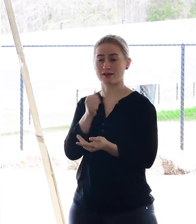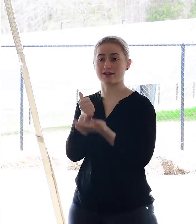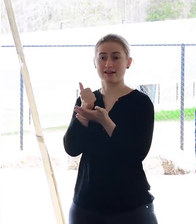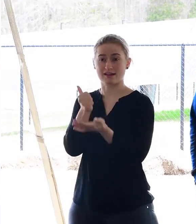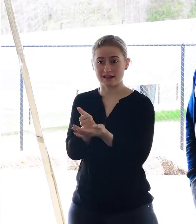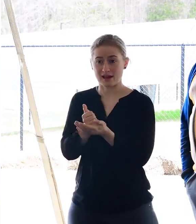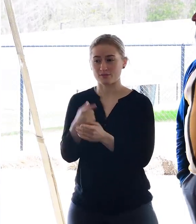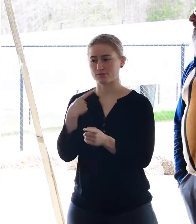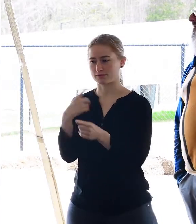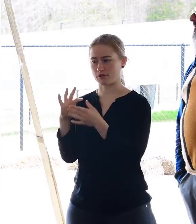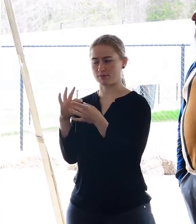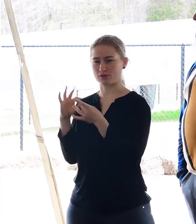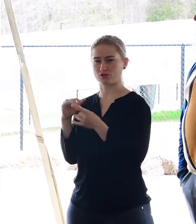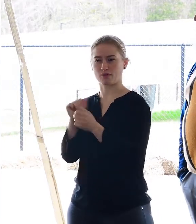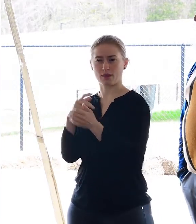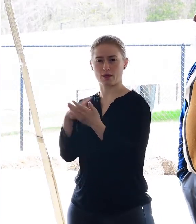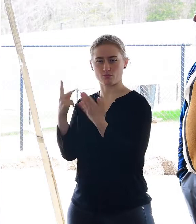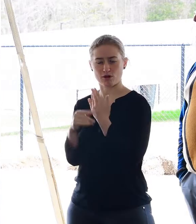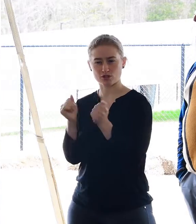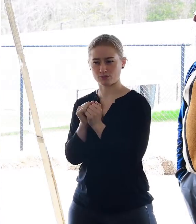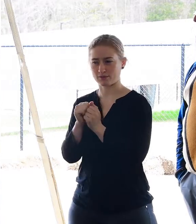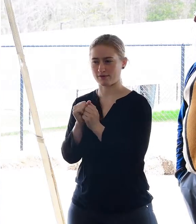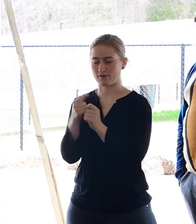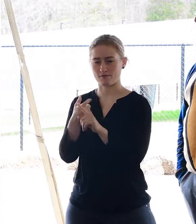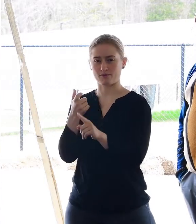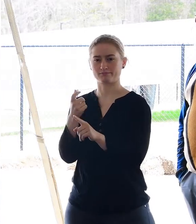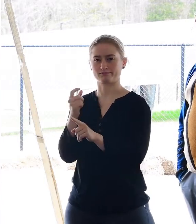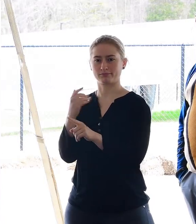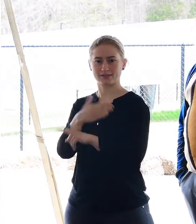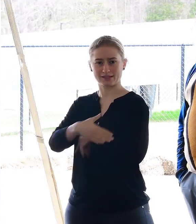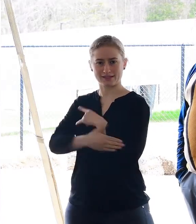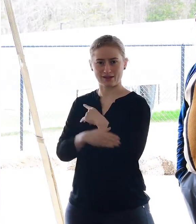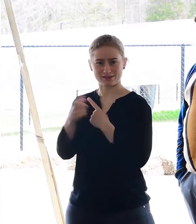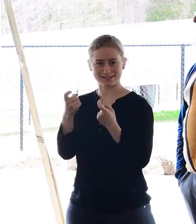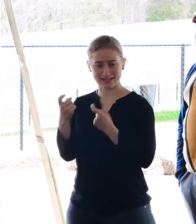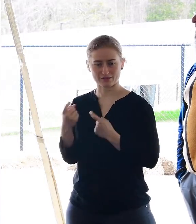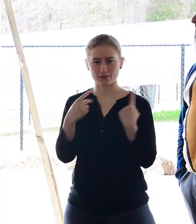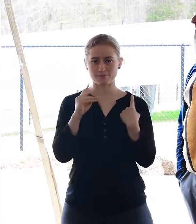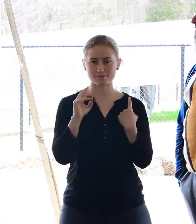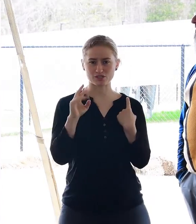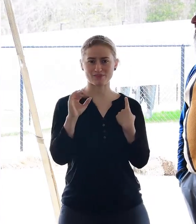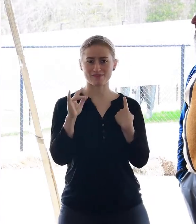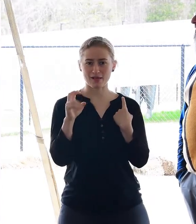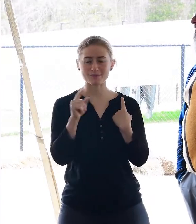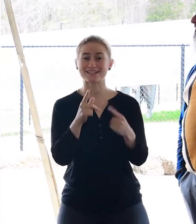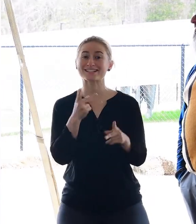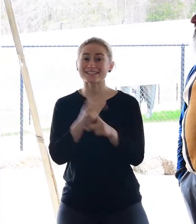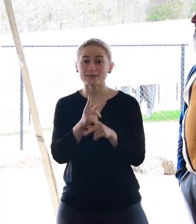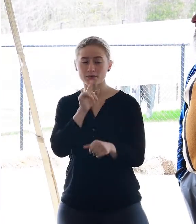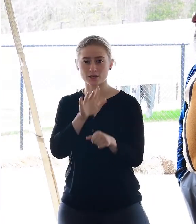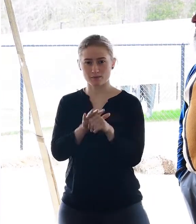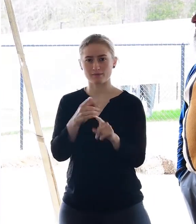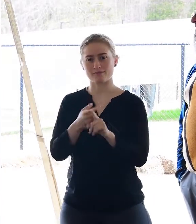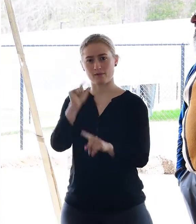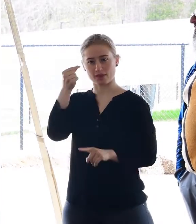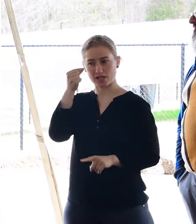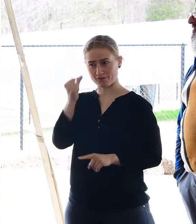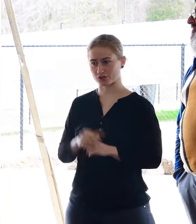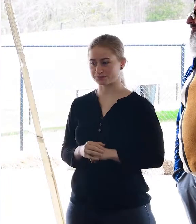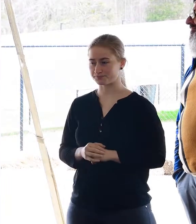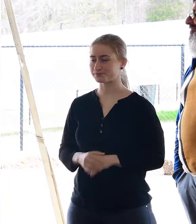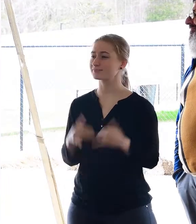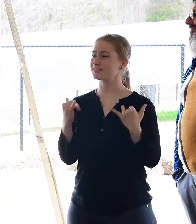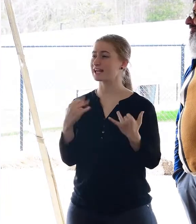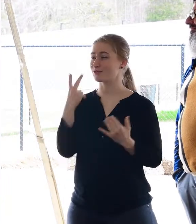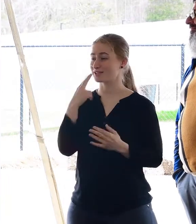mentioned by the county executive and also by Mr. Feldman, and to keep that commitment that the governor made. Today, we are